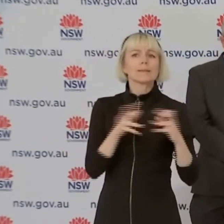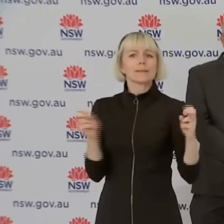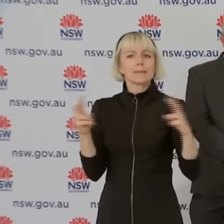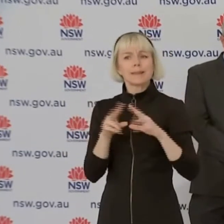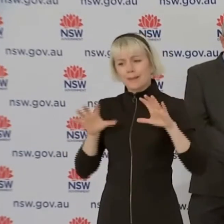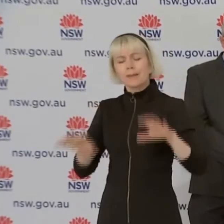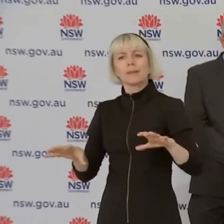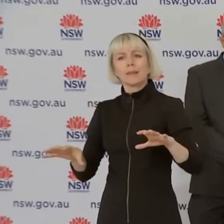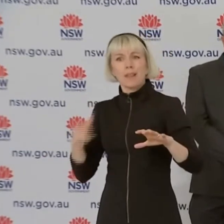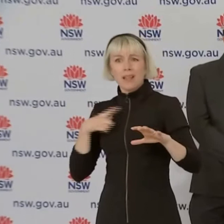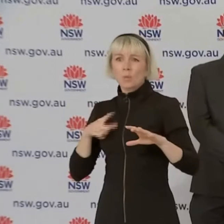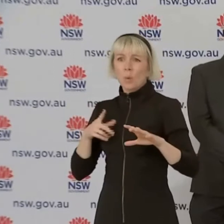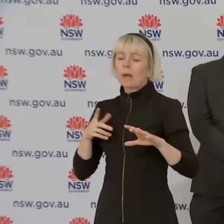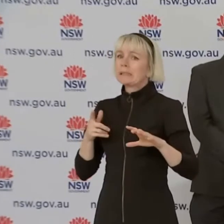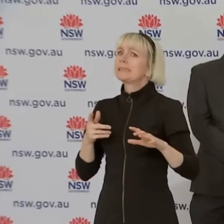to decrease